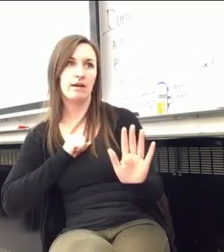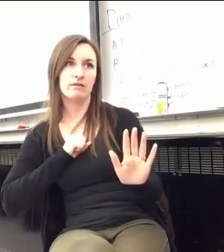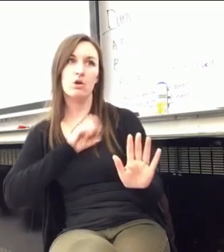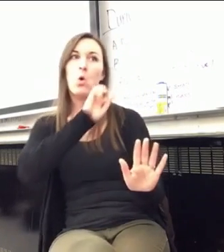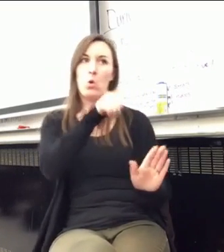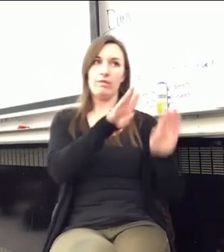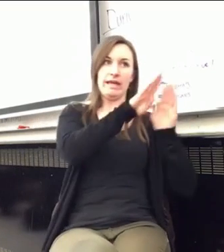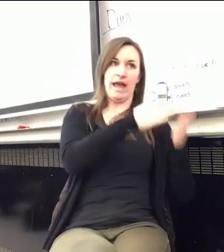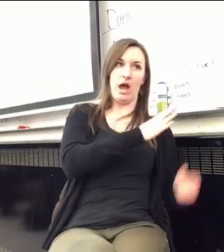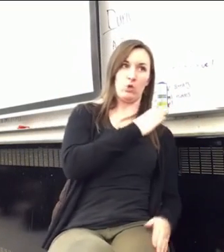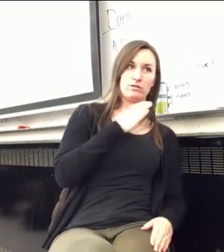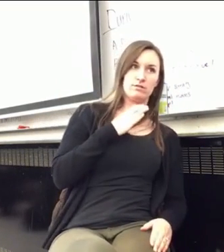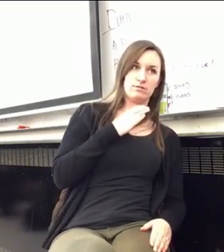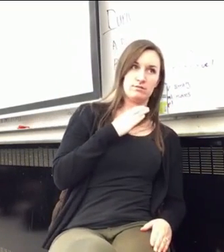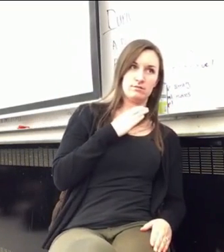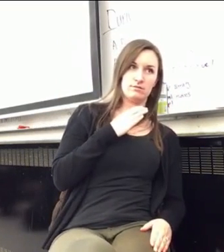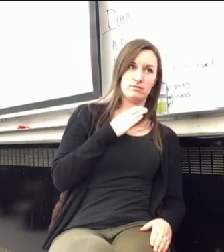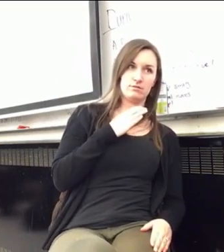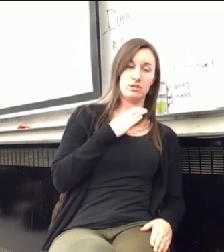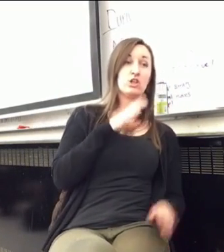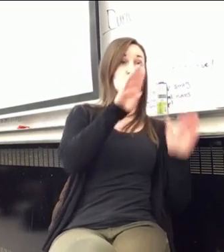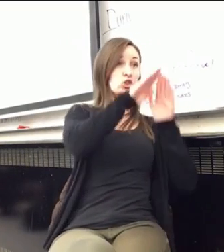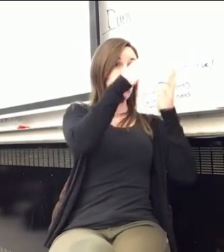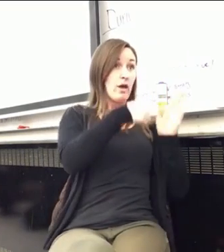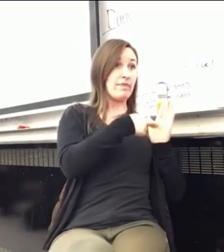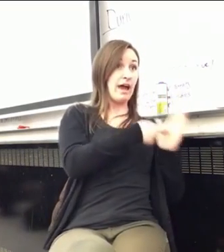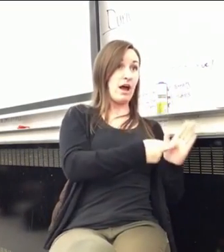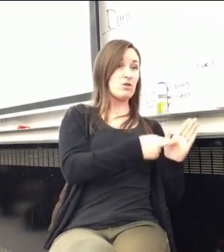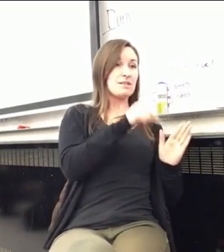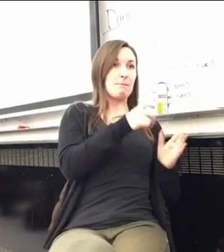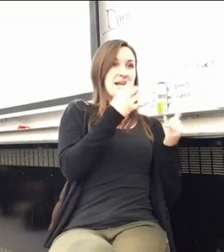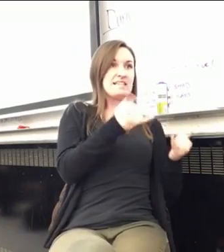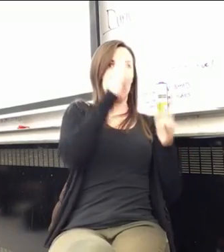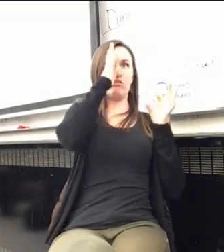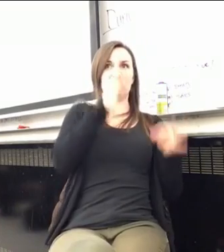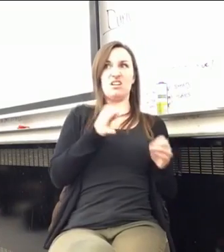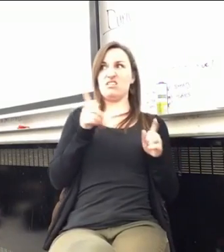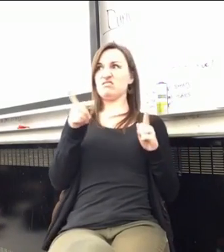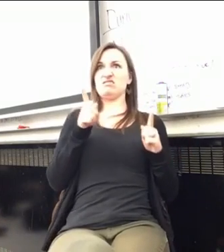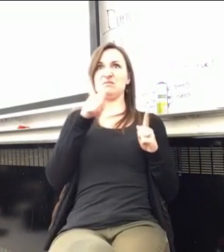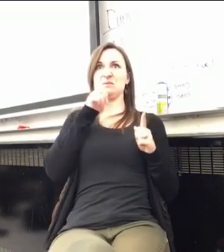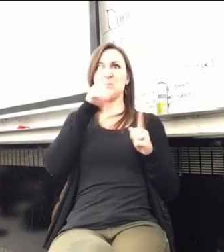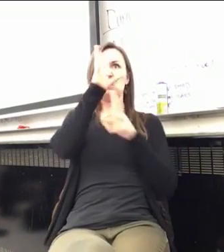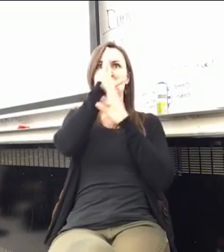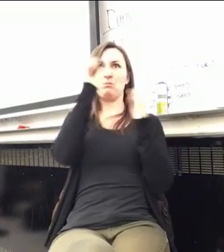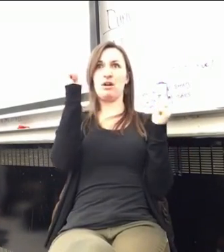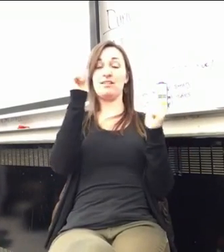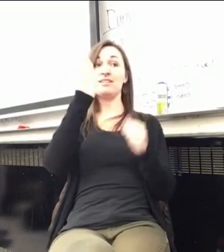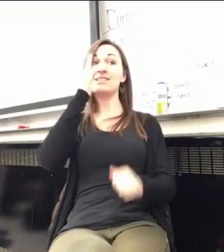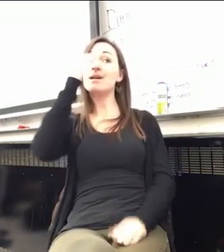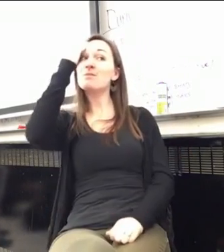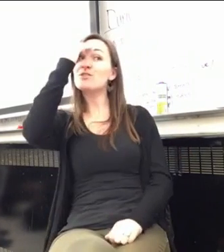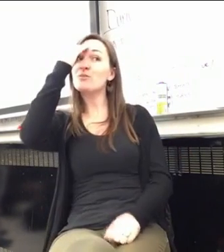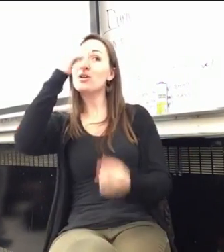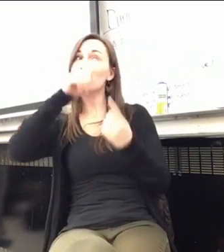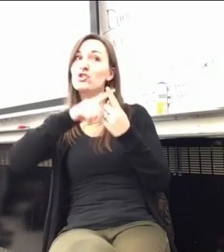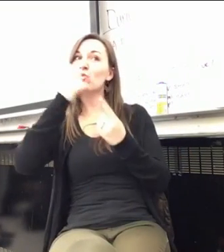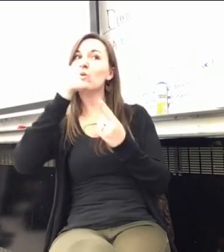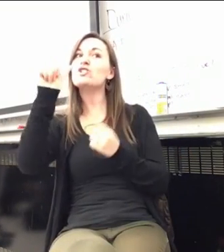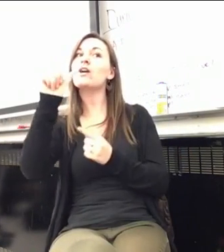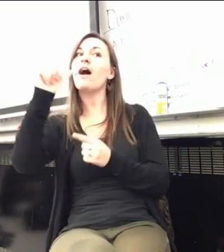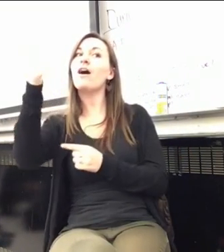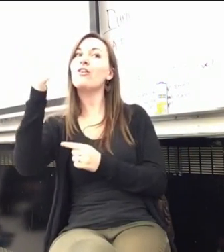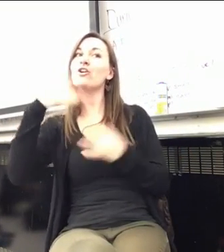House. So the House must now decide the presidency. This seems familiar to what other event in